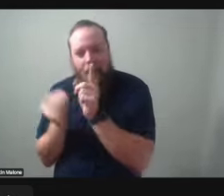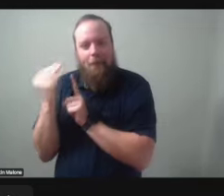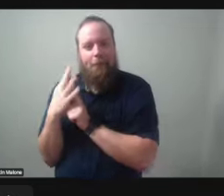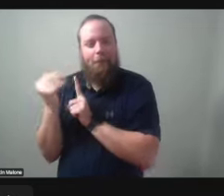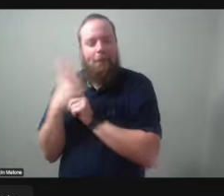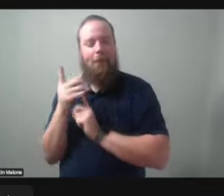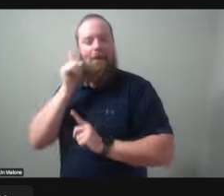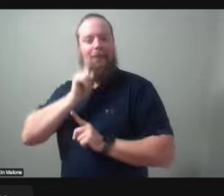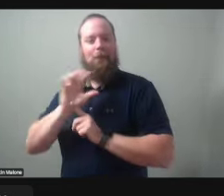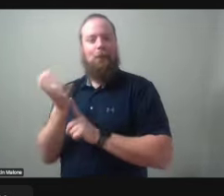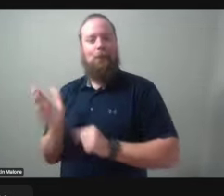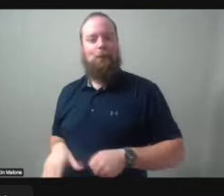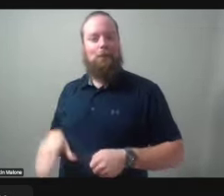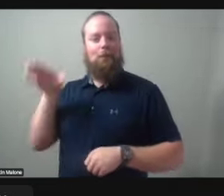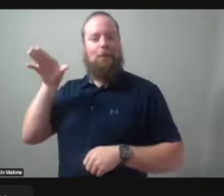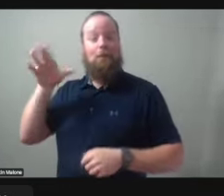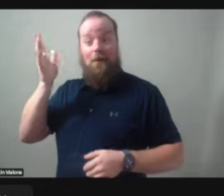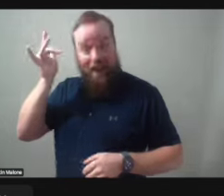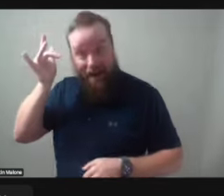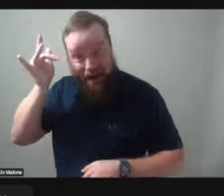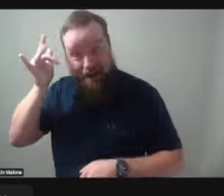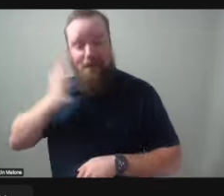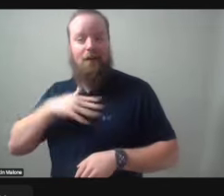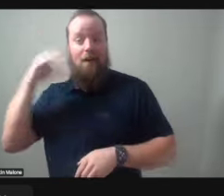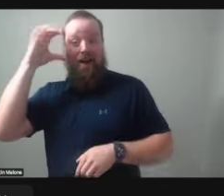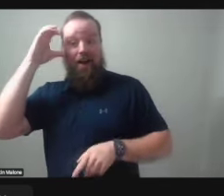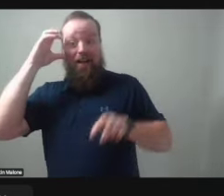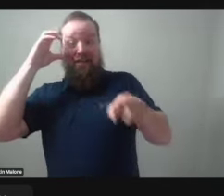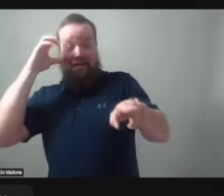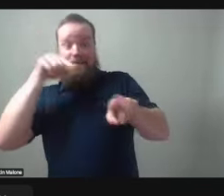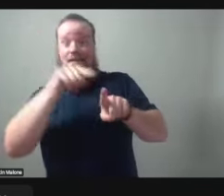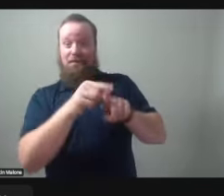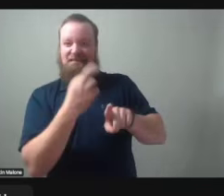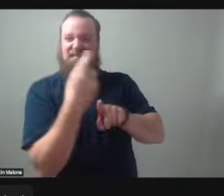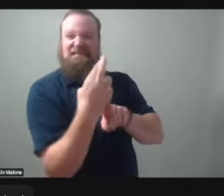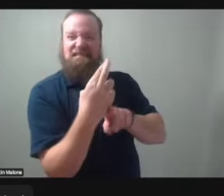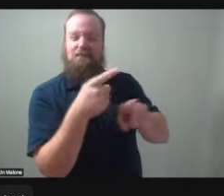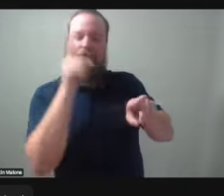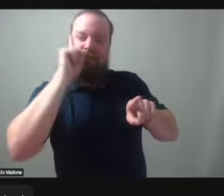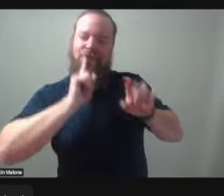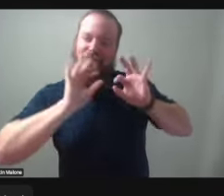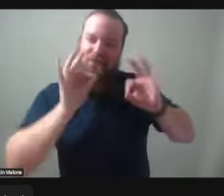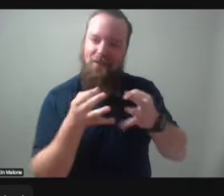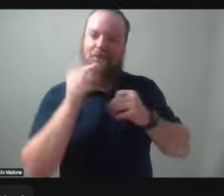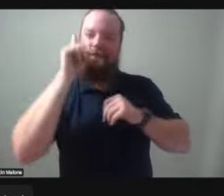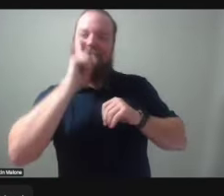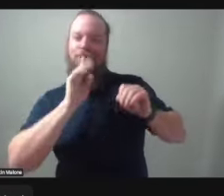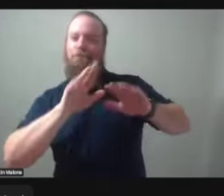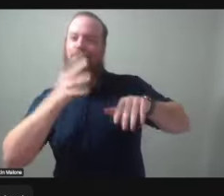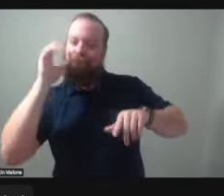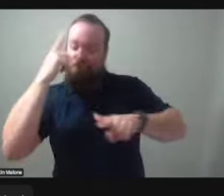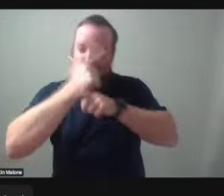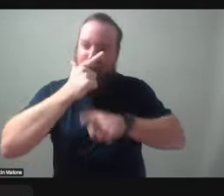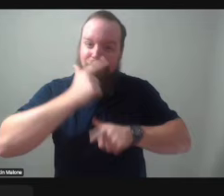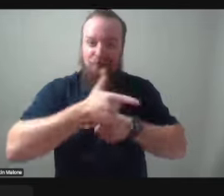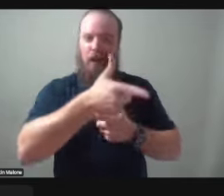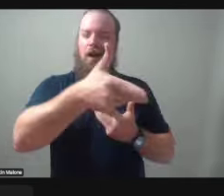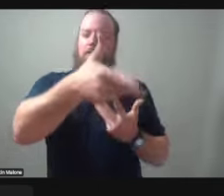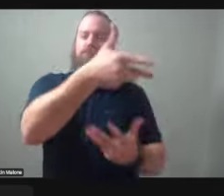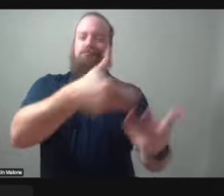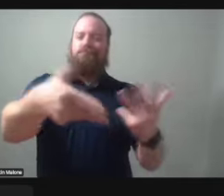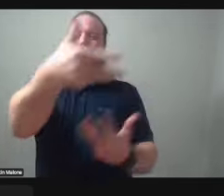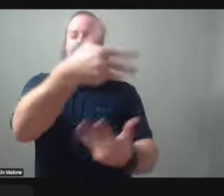of deafness and the deaf identity. I was so fortunate to have exposure to the deaf community growing up. I have